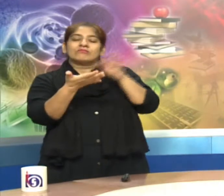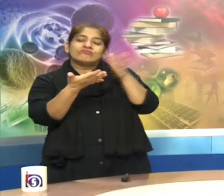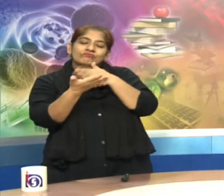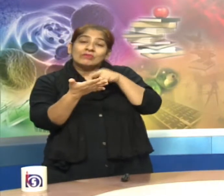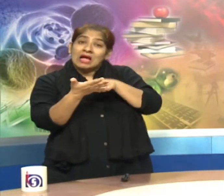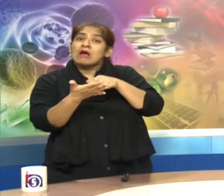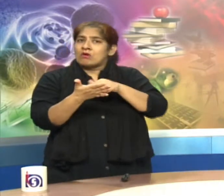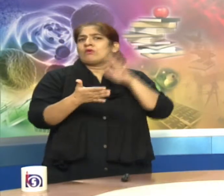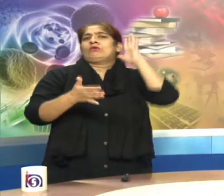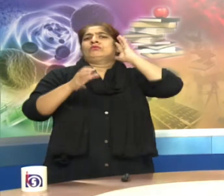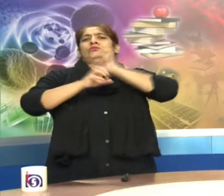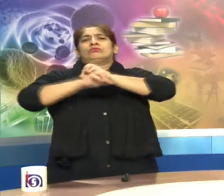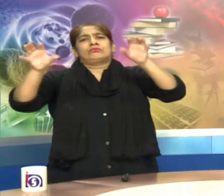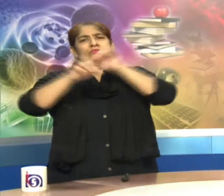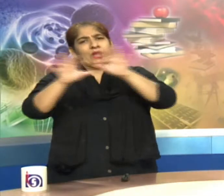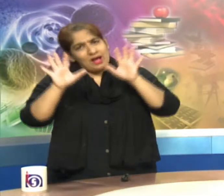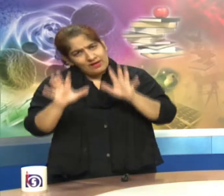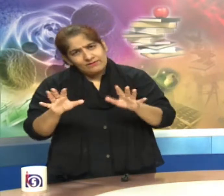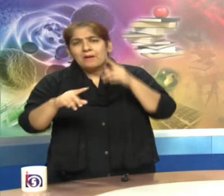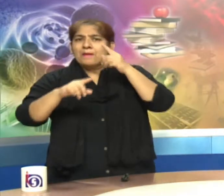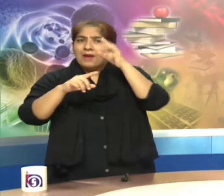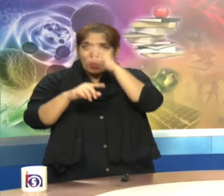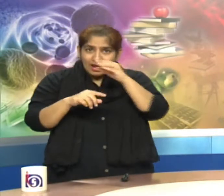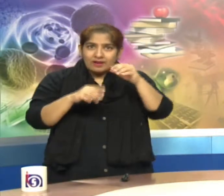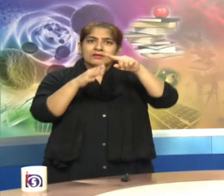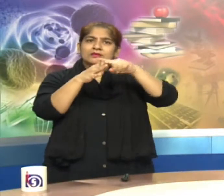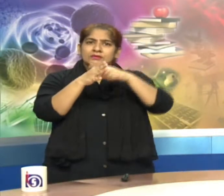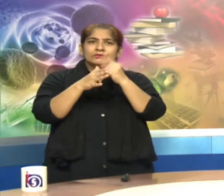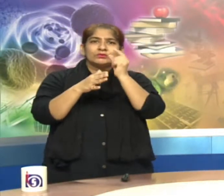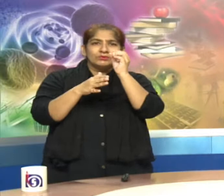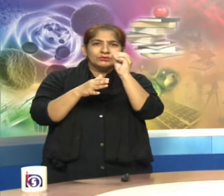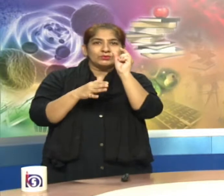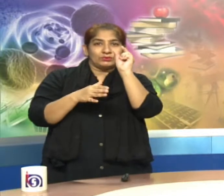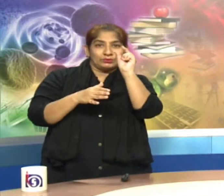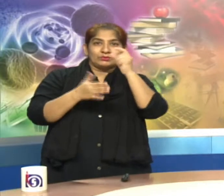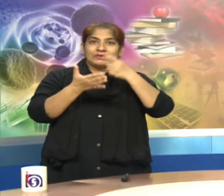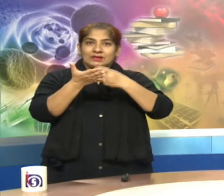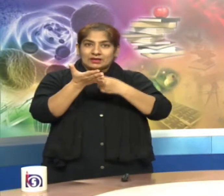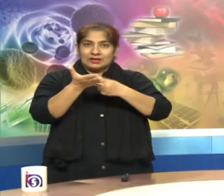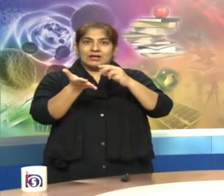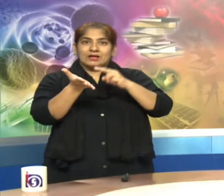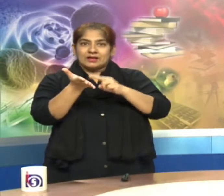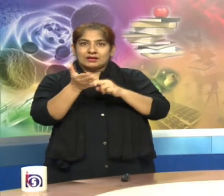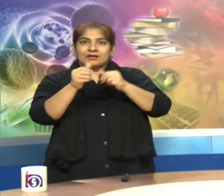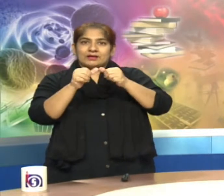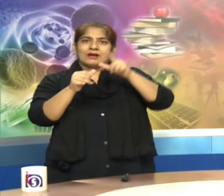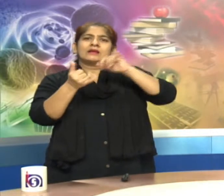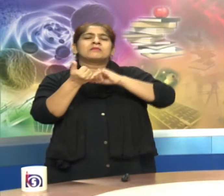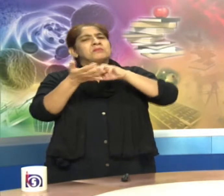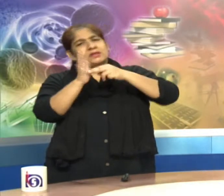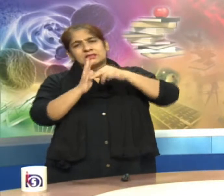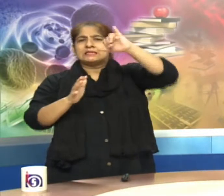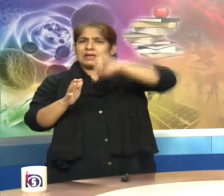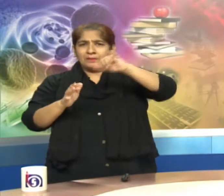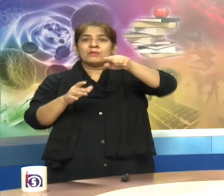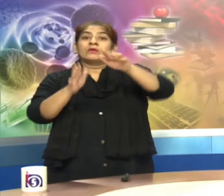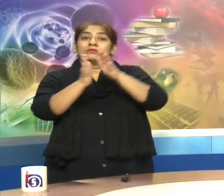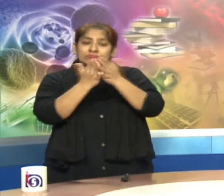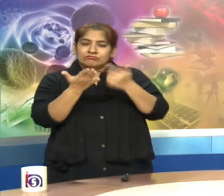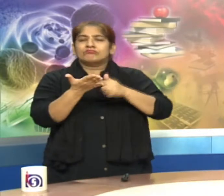This magazine is different from the books. We all are aware about the journals. Journals